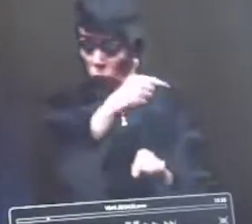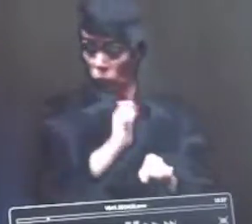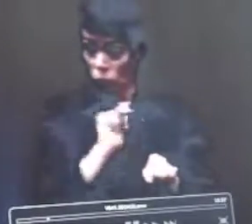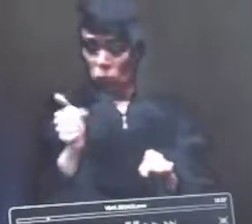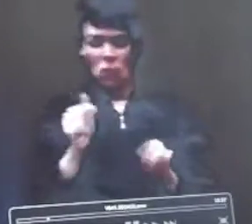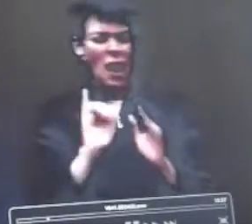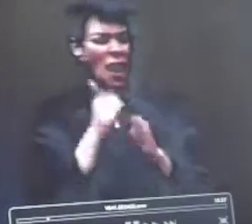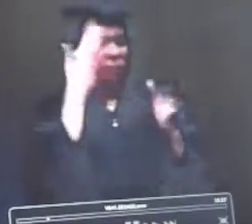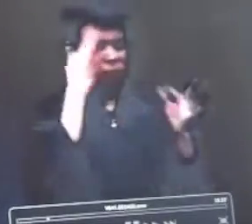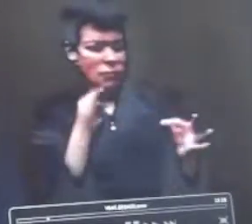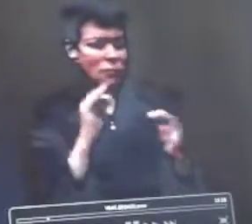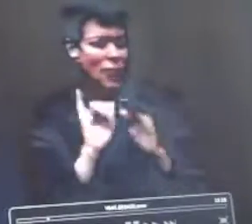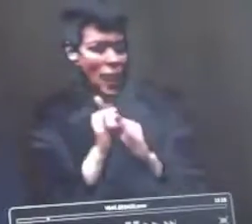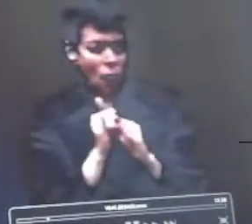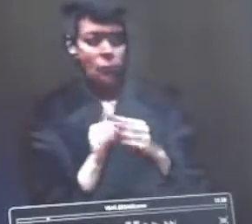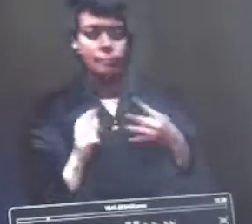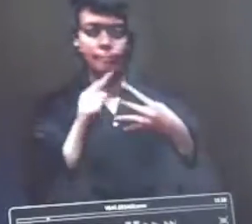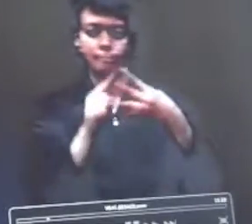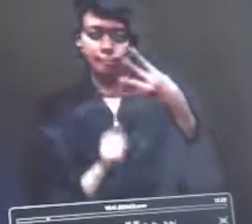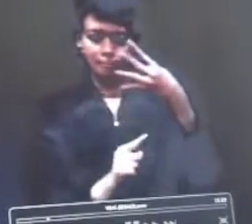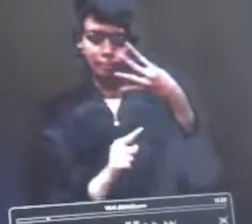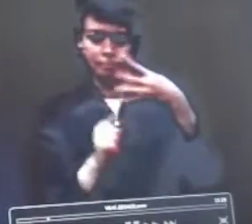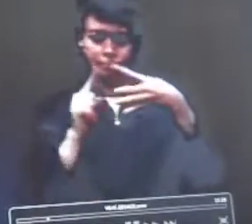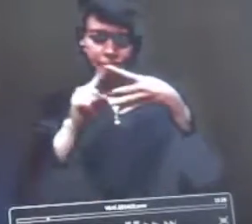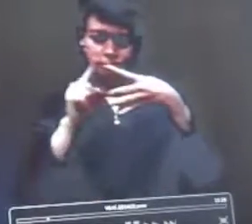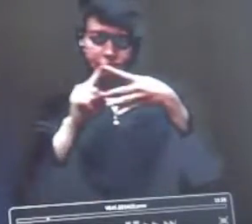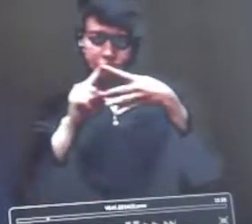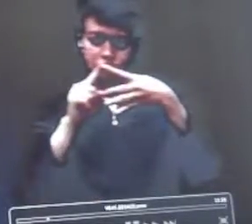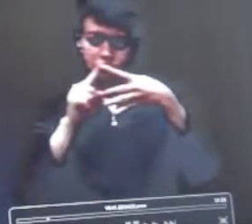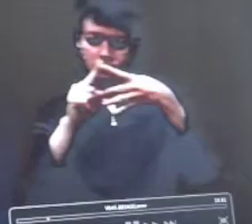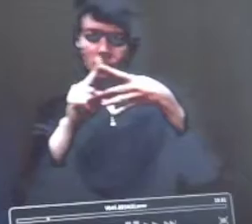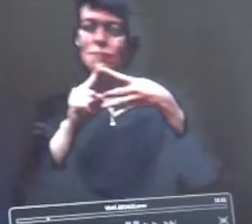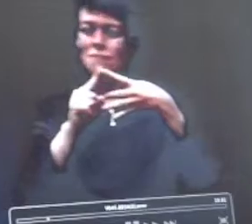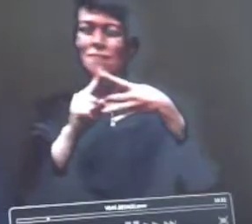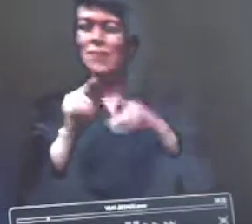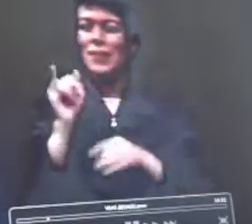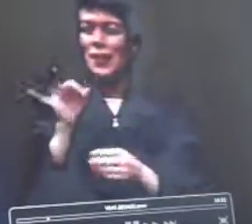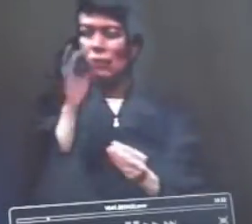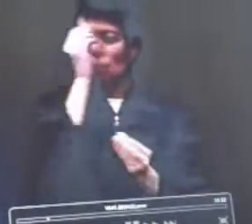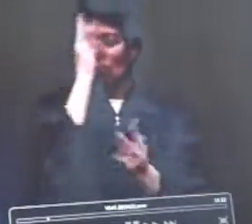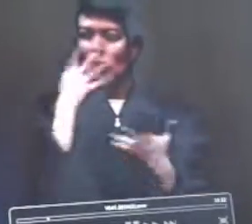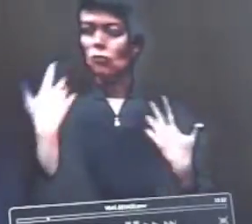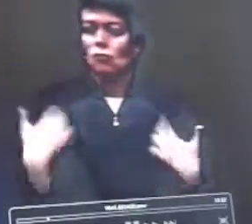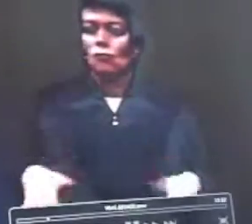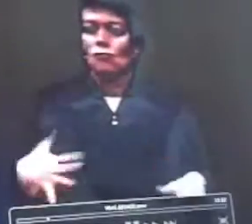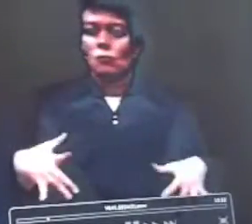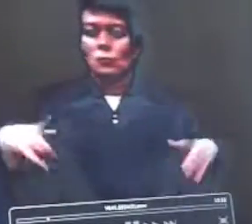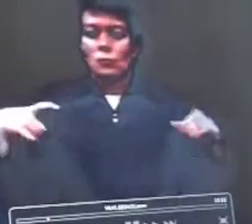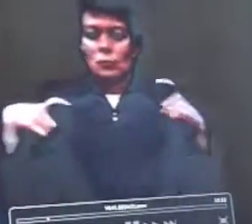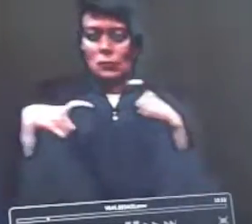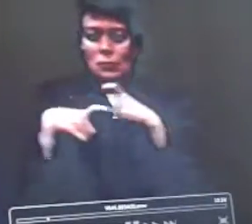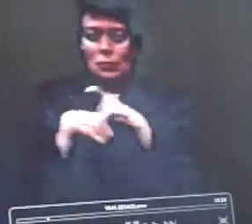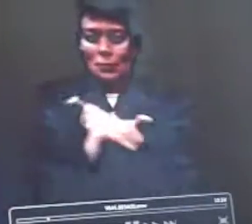I asked interpreters how they use consecutive interpreting or when they decide to